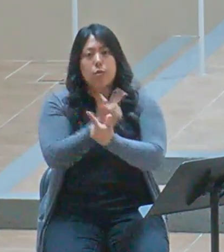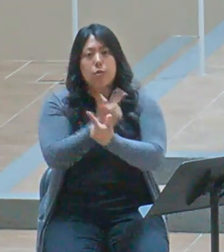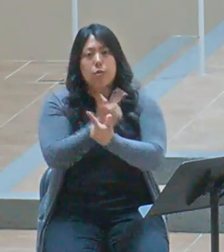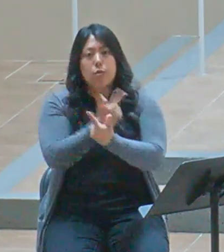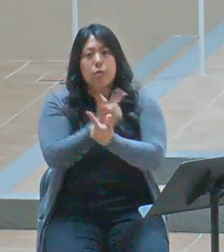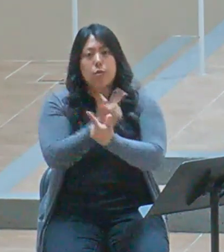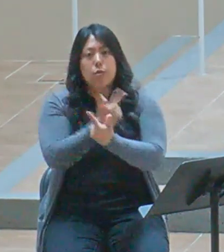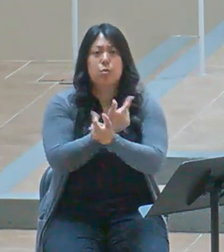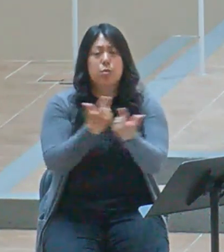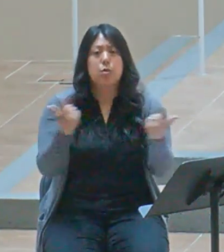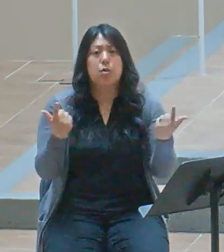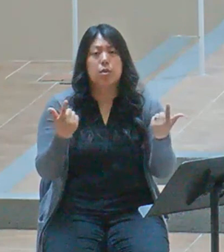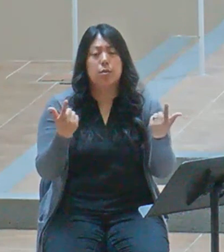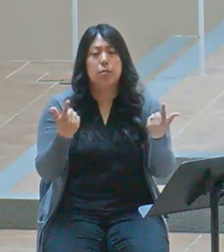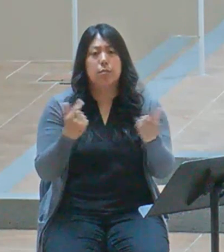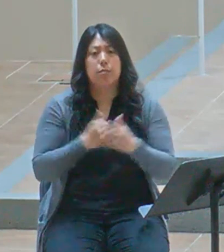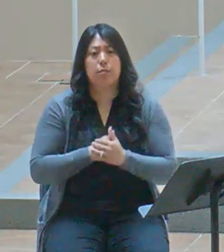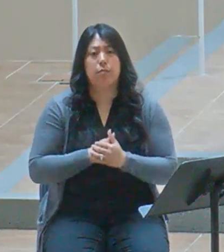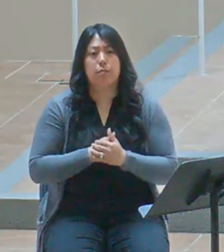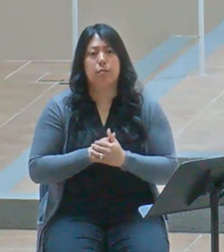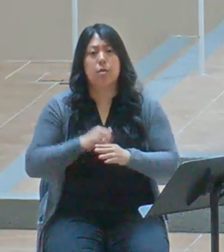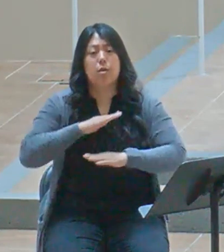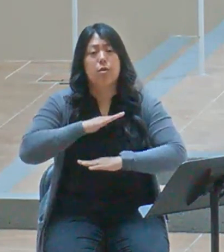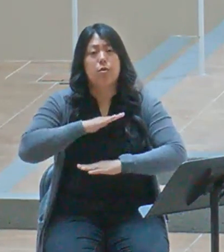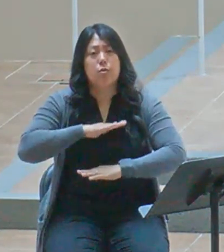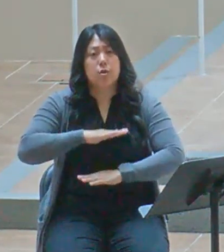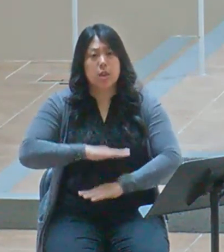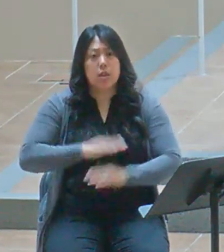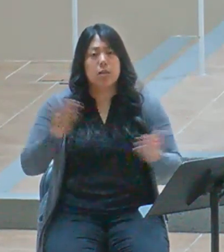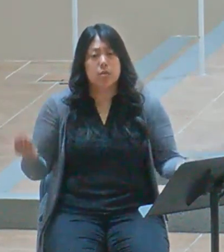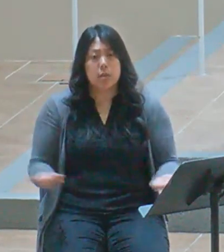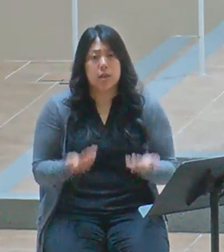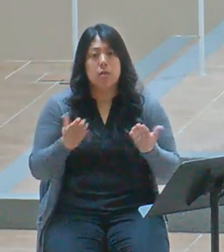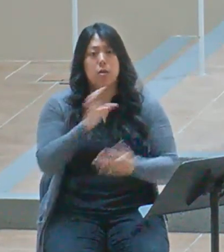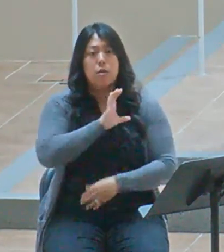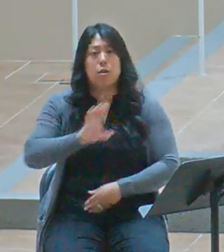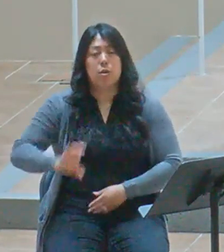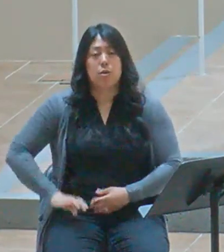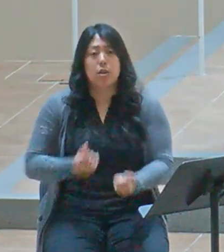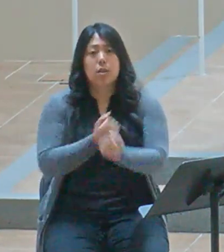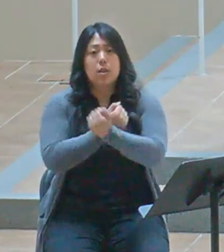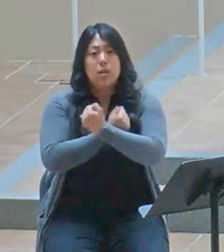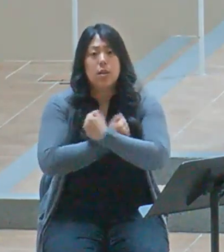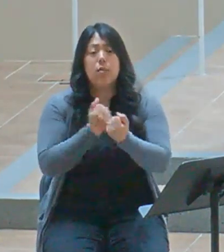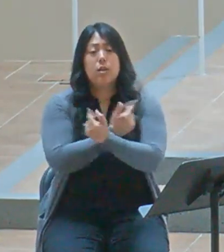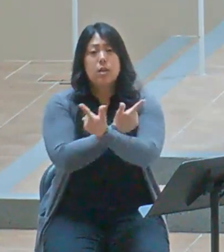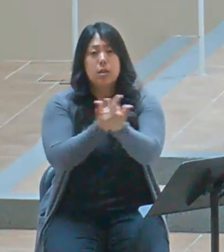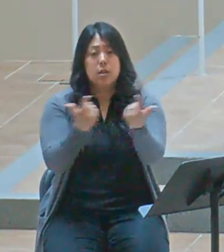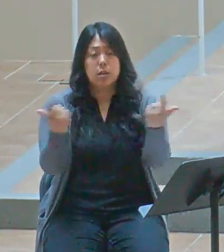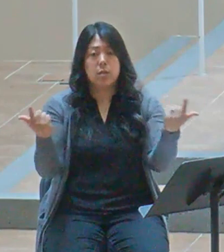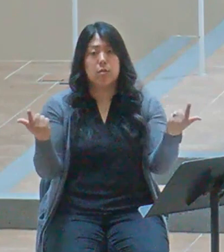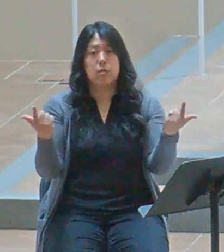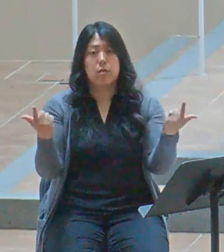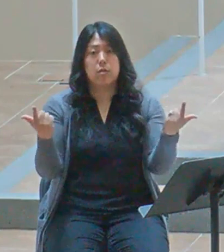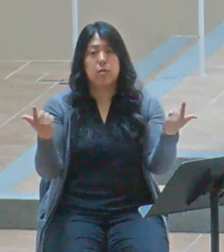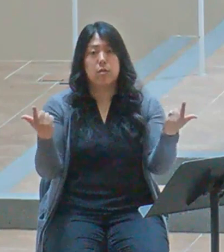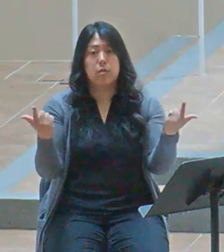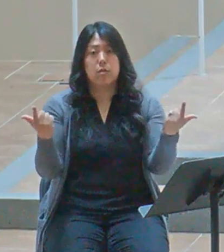alone. There is relief in sight. Christ loves each and every one of